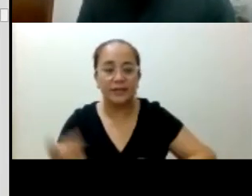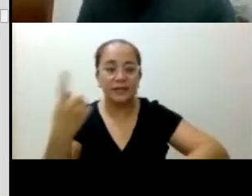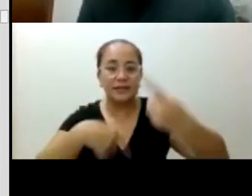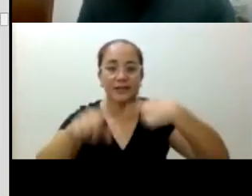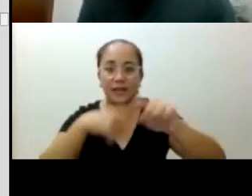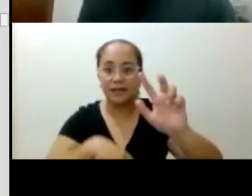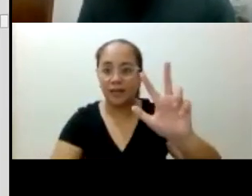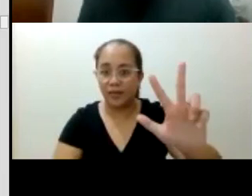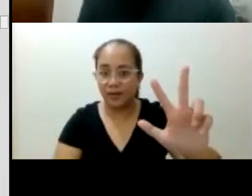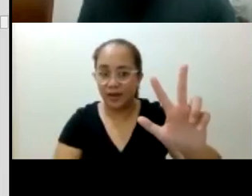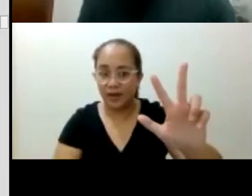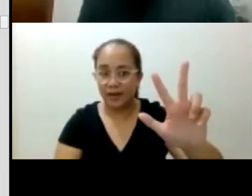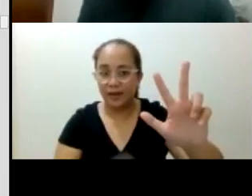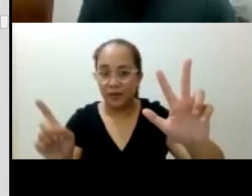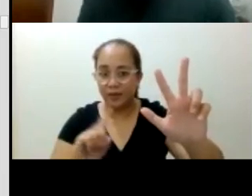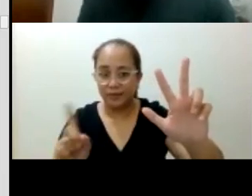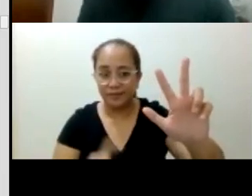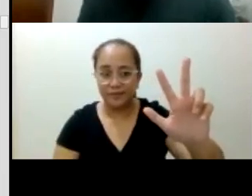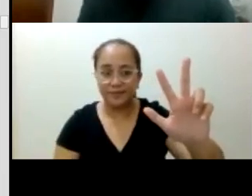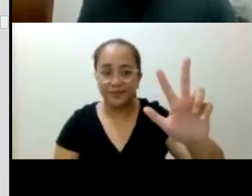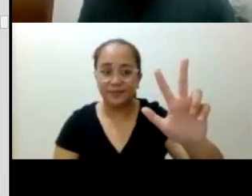3 is,